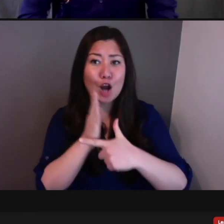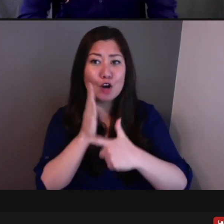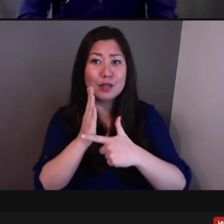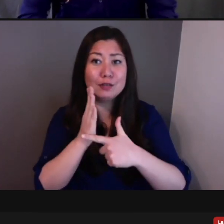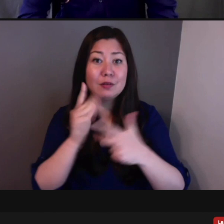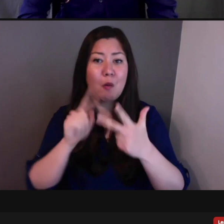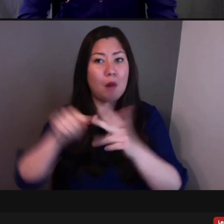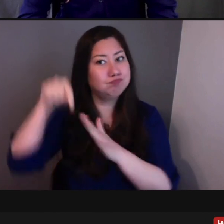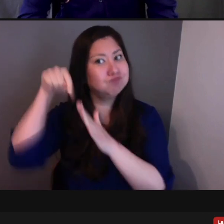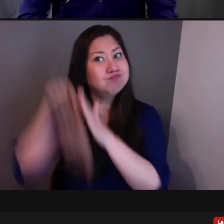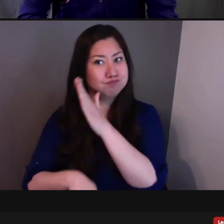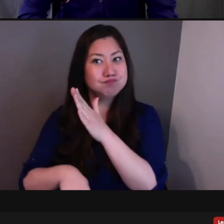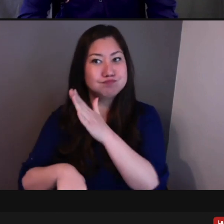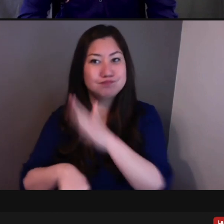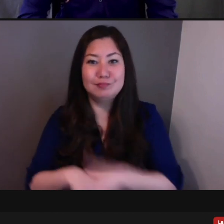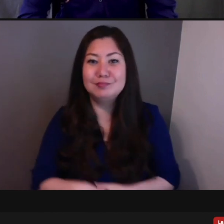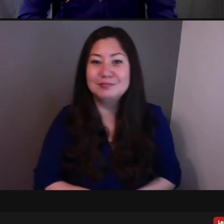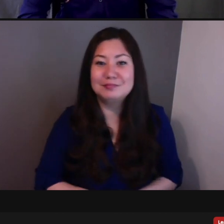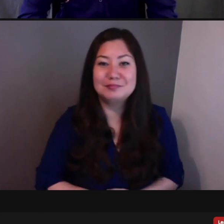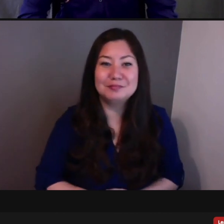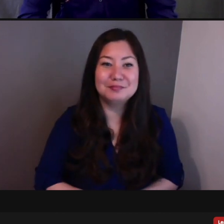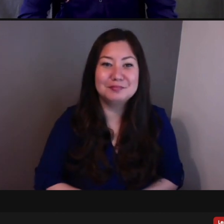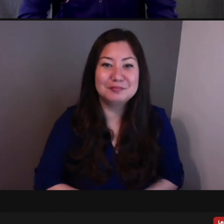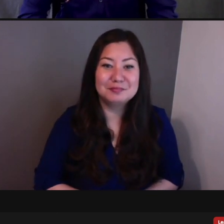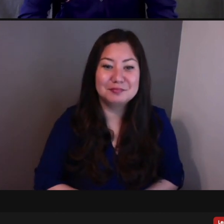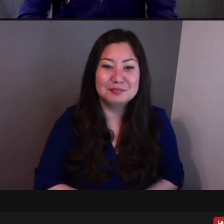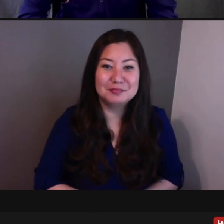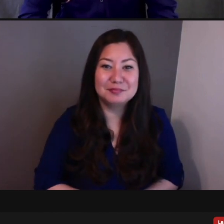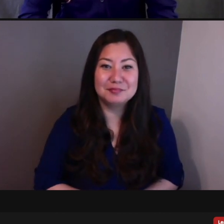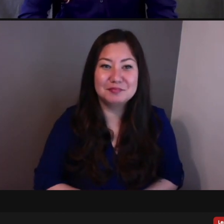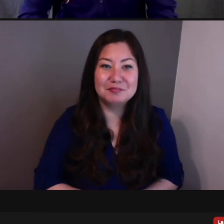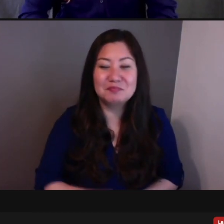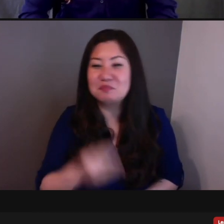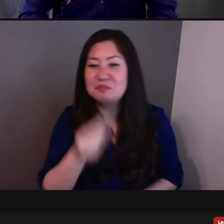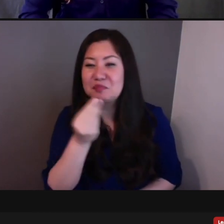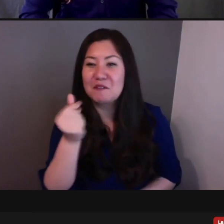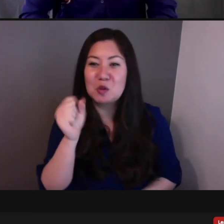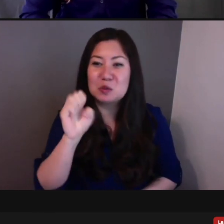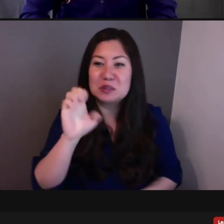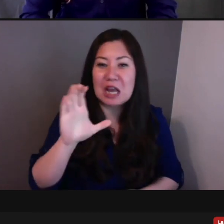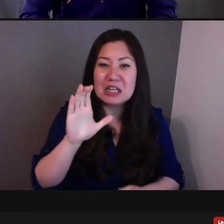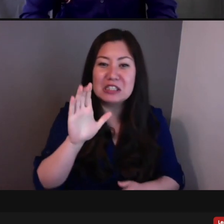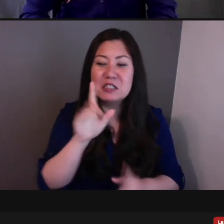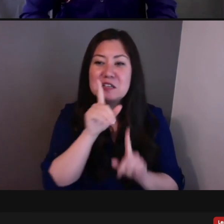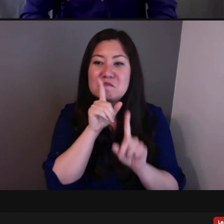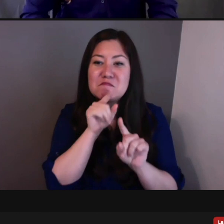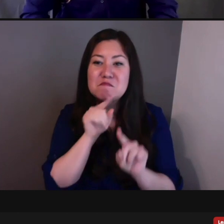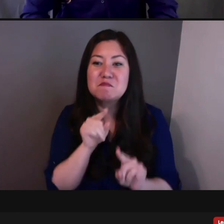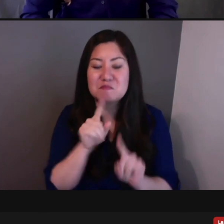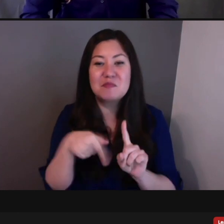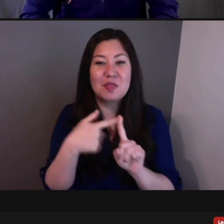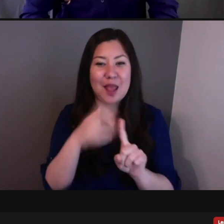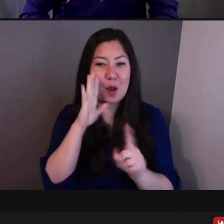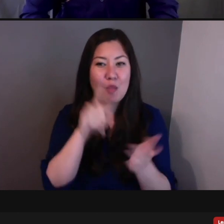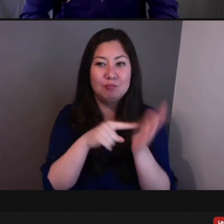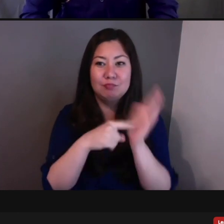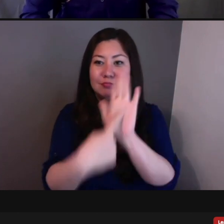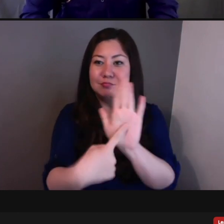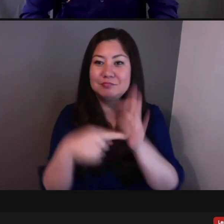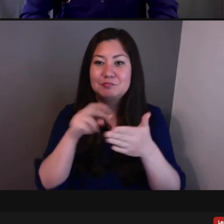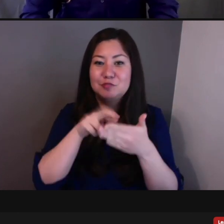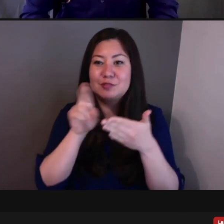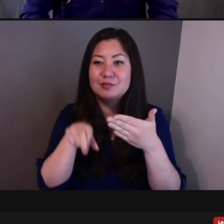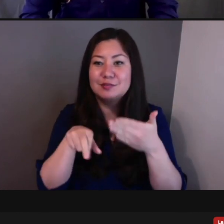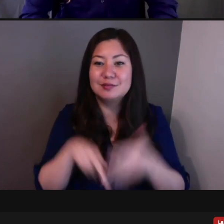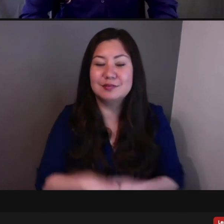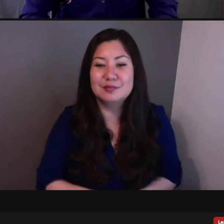And right here, we have about 67% hearing, 31% deaf, no deaf blind, 1% latent deaf,